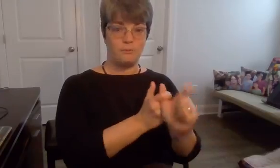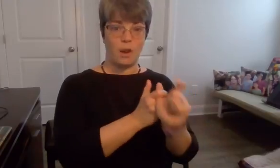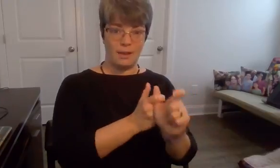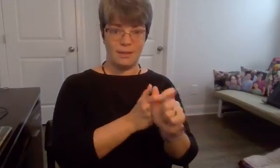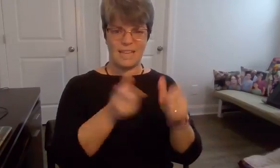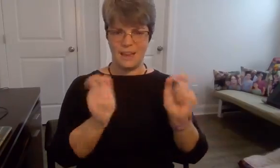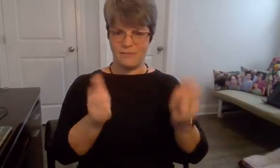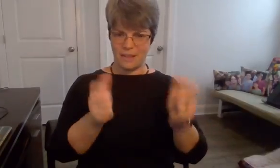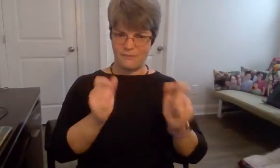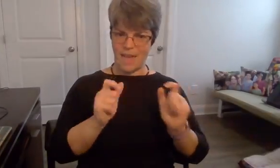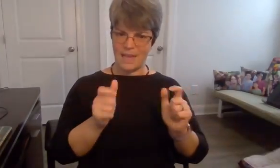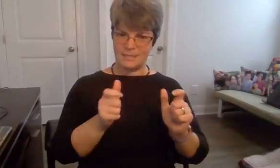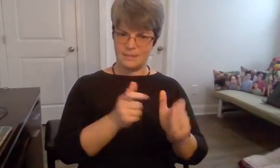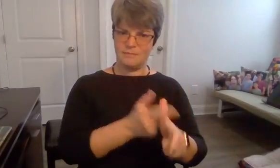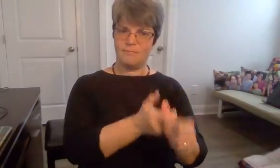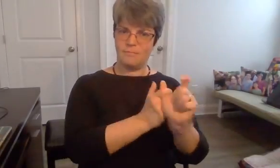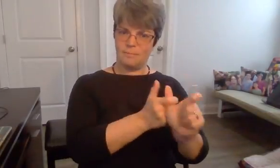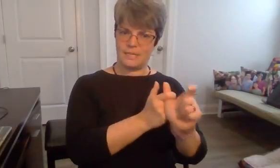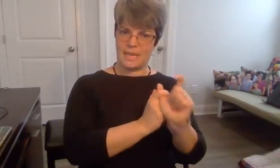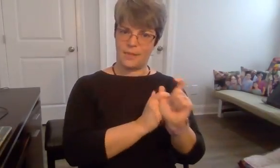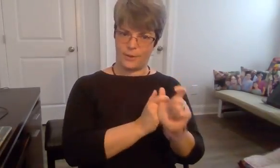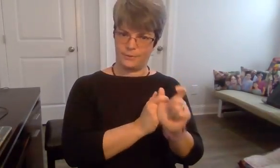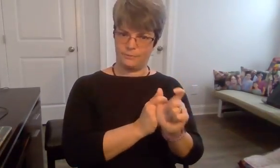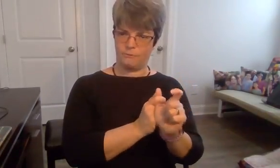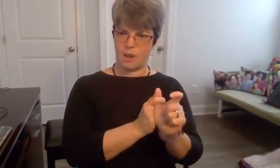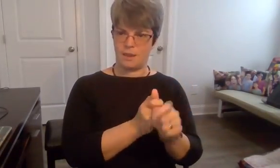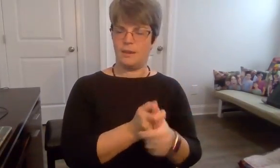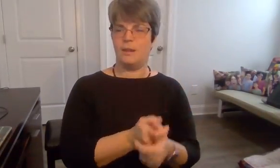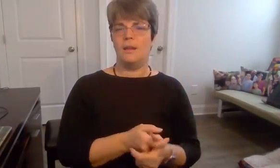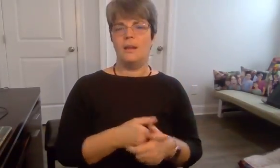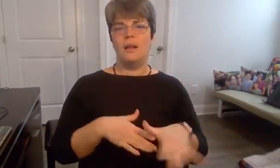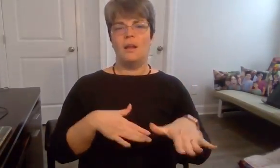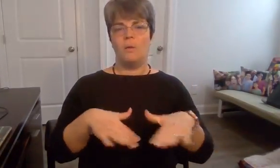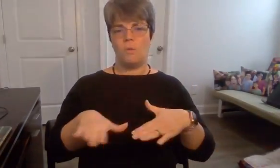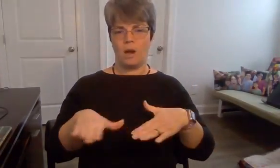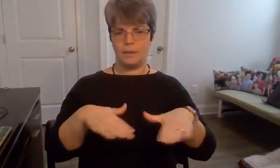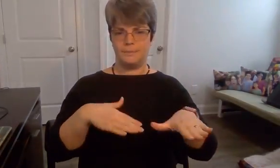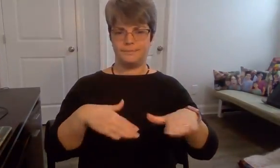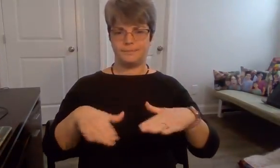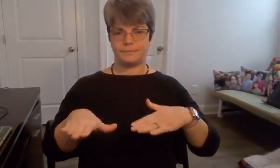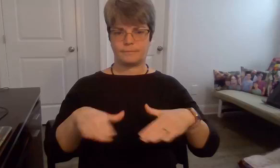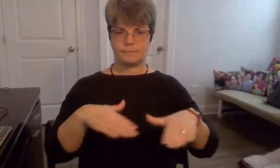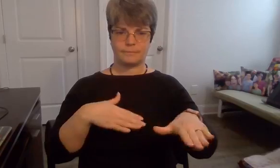run. It's kind of like fast, but together. Run. Walk.